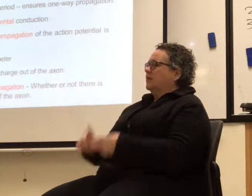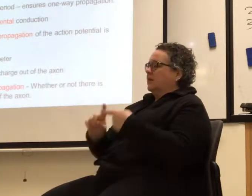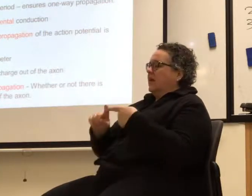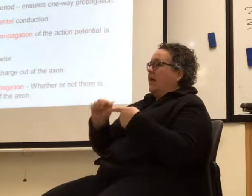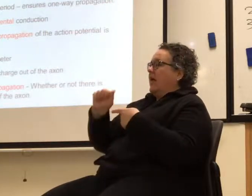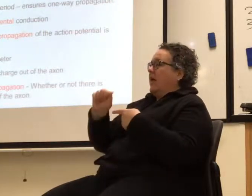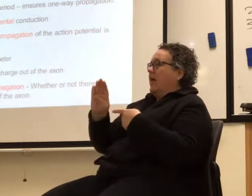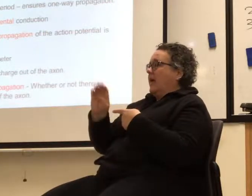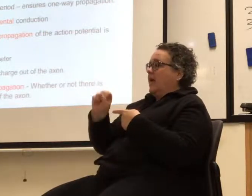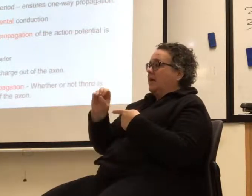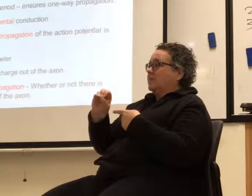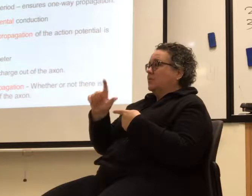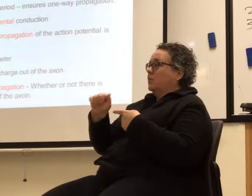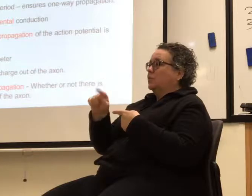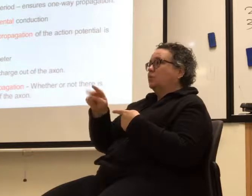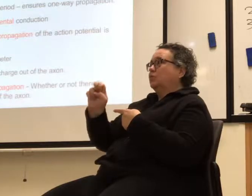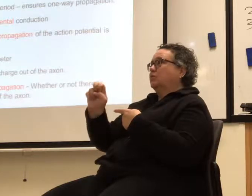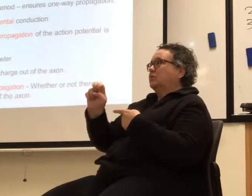Absolute